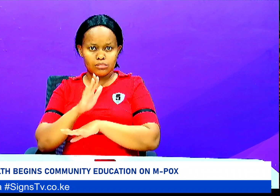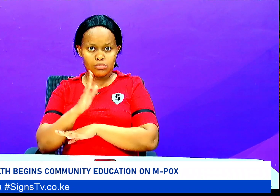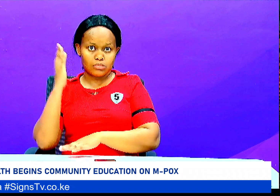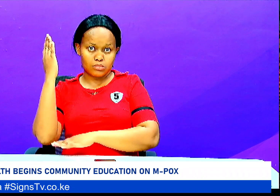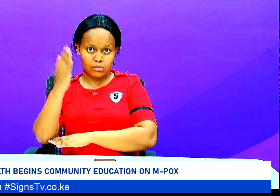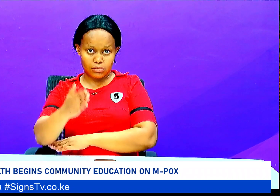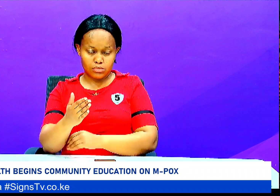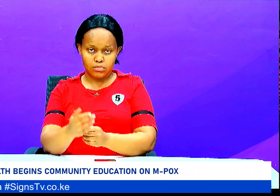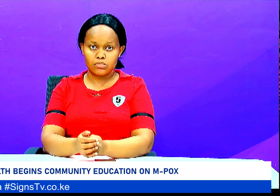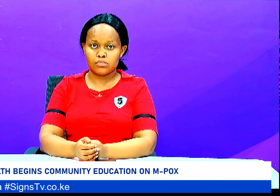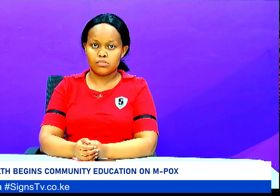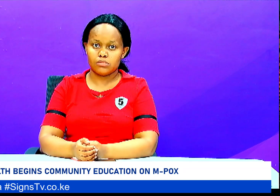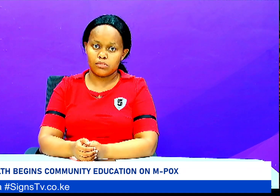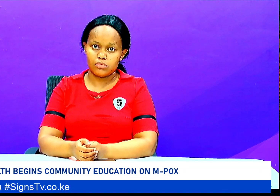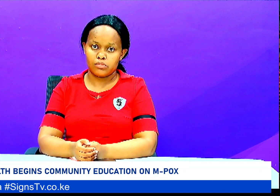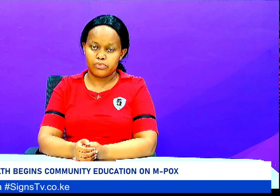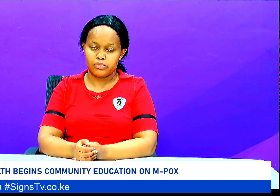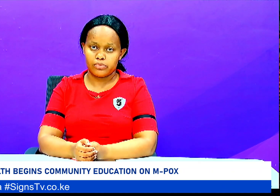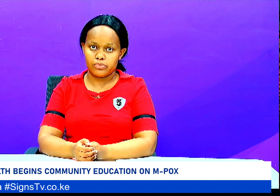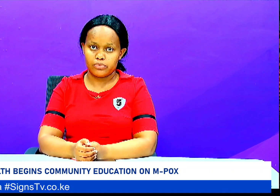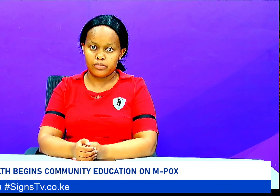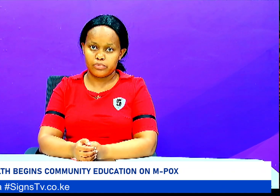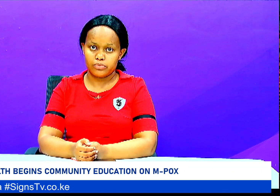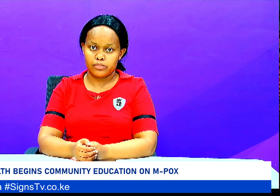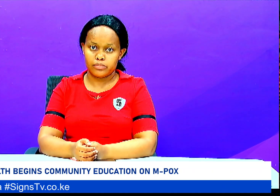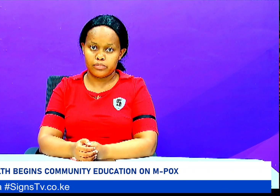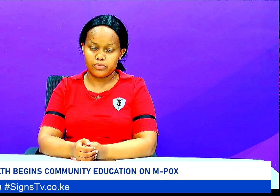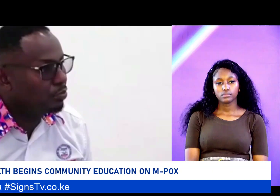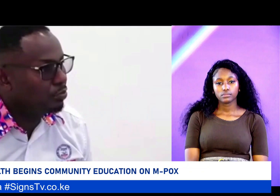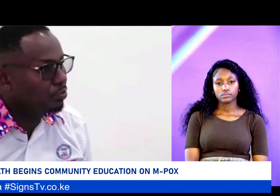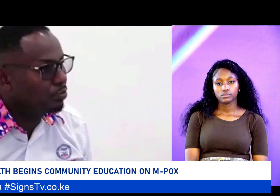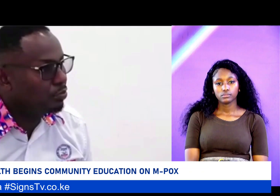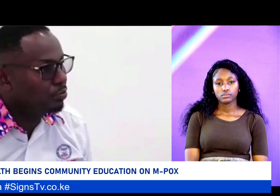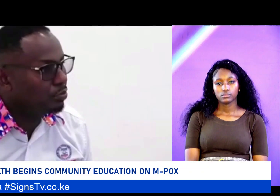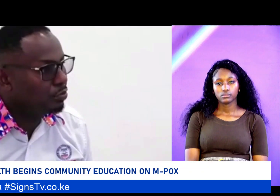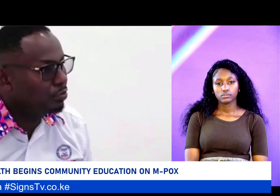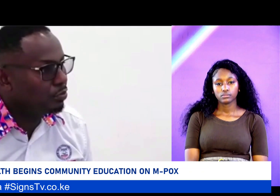measures and early detection.